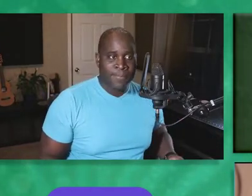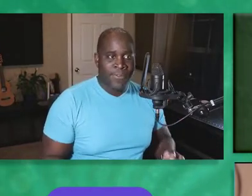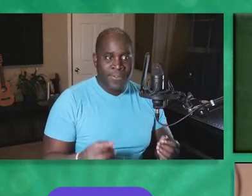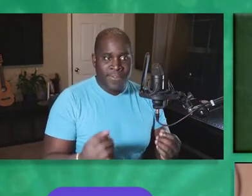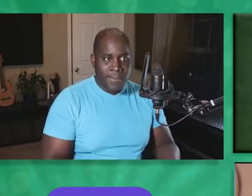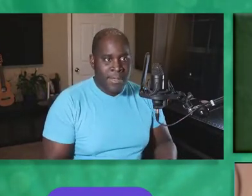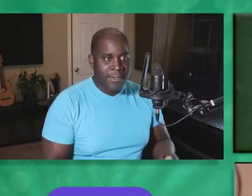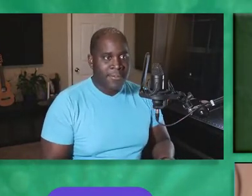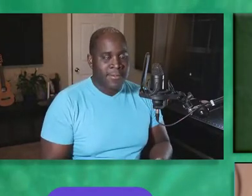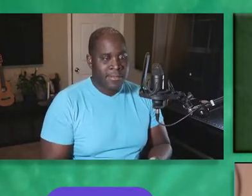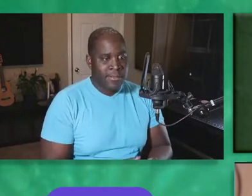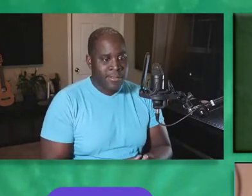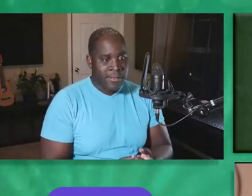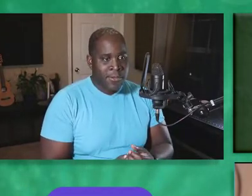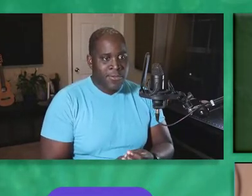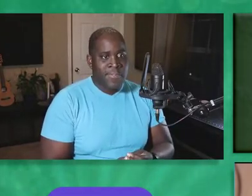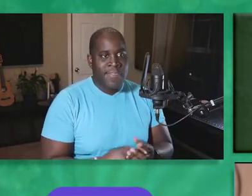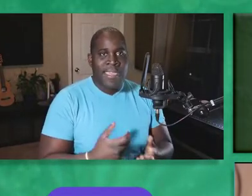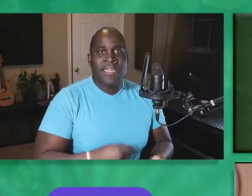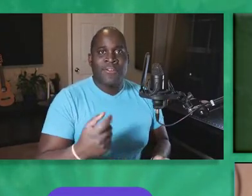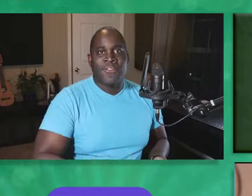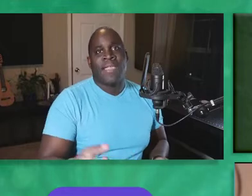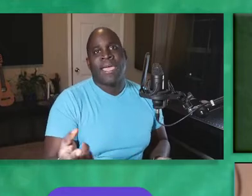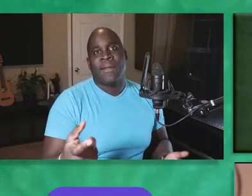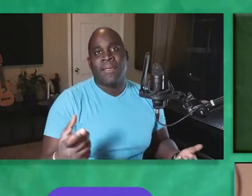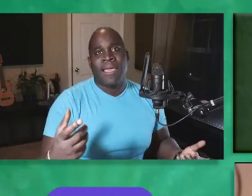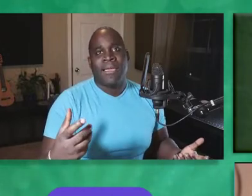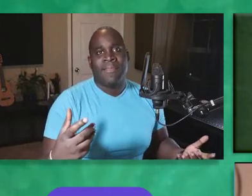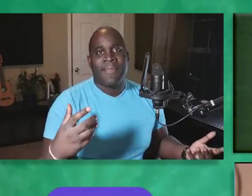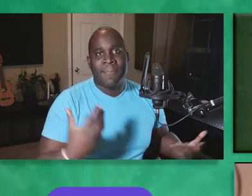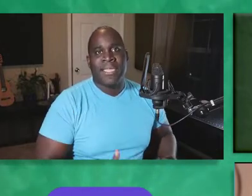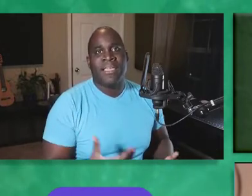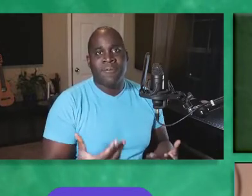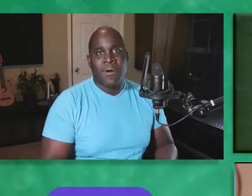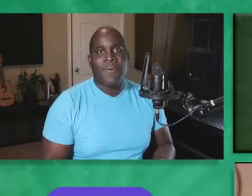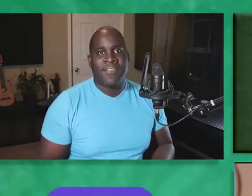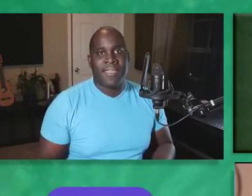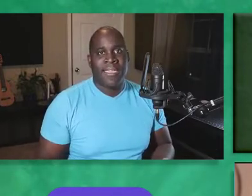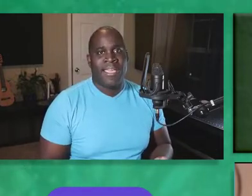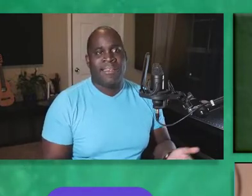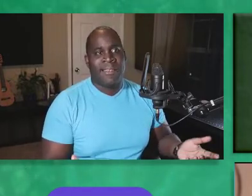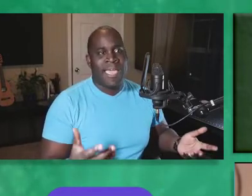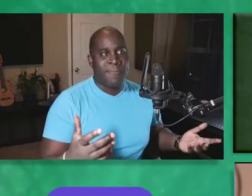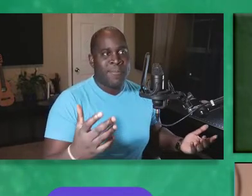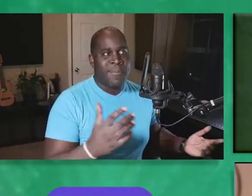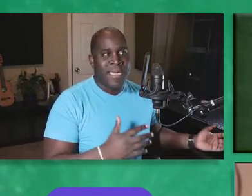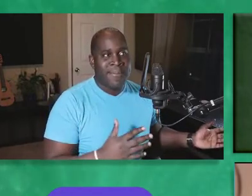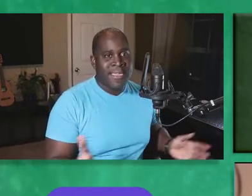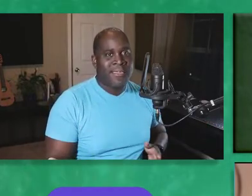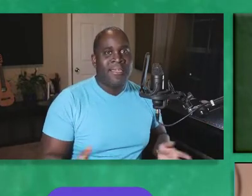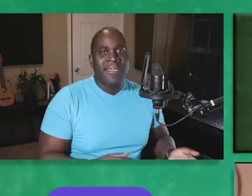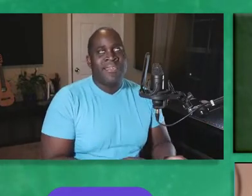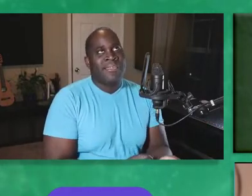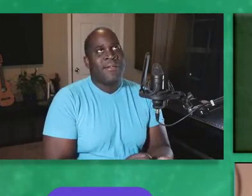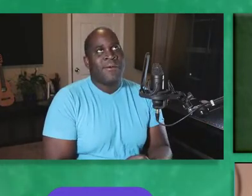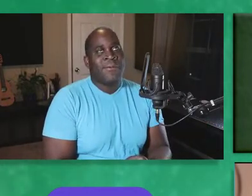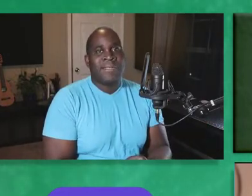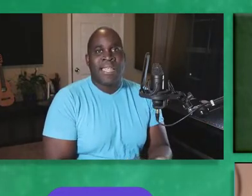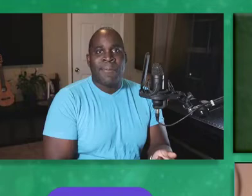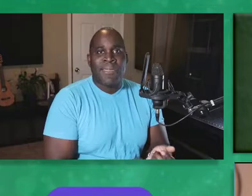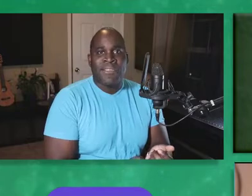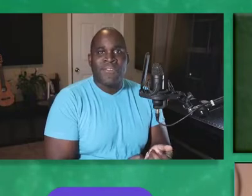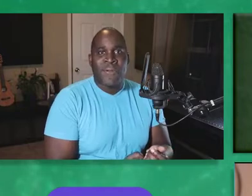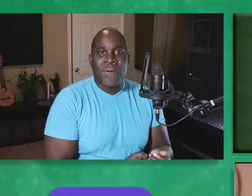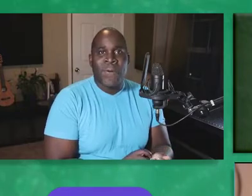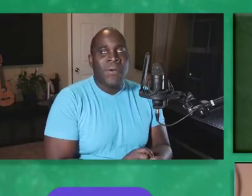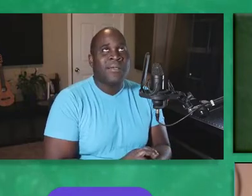say to someone else, so that they can understand the meaning of what we say and maybe, you know,